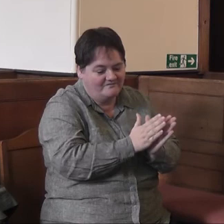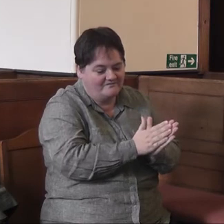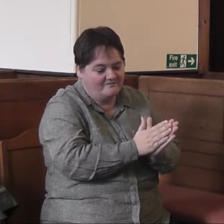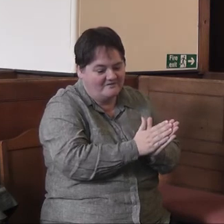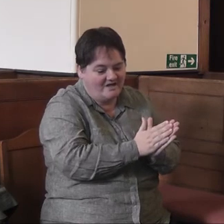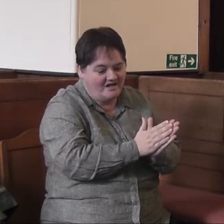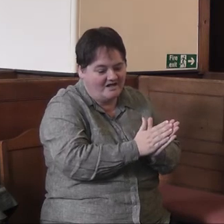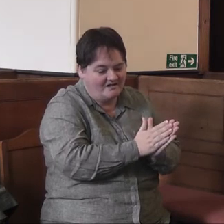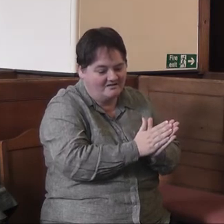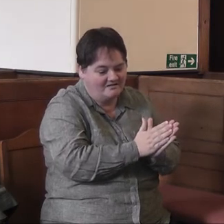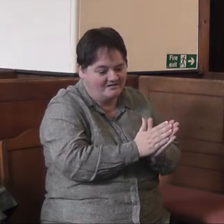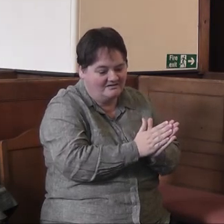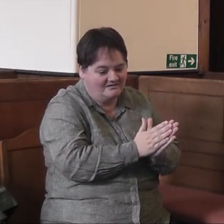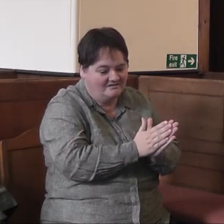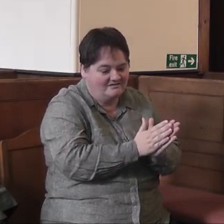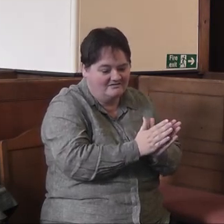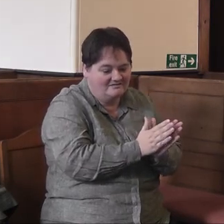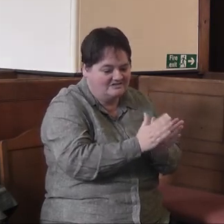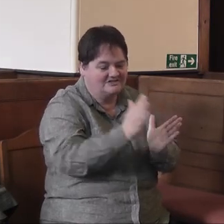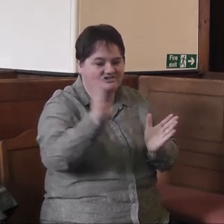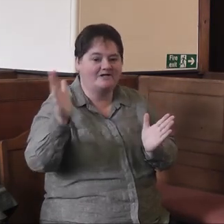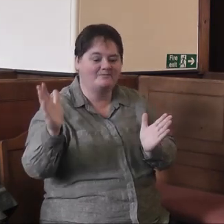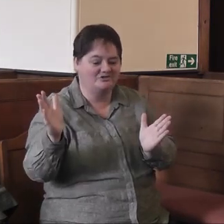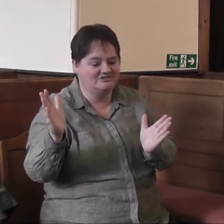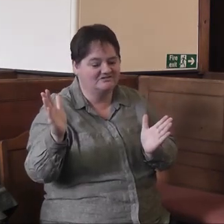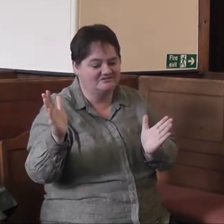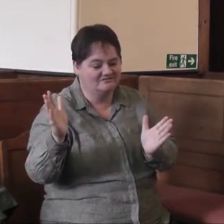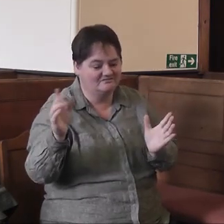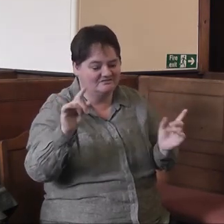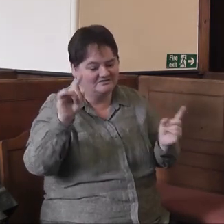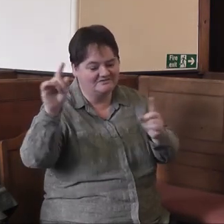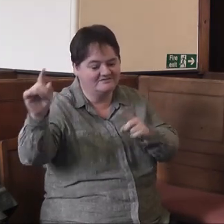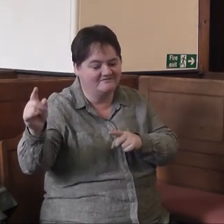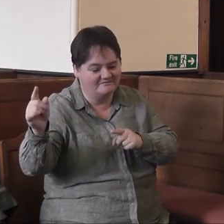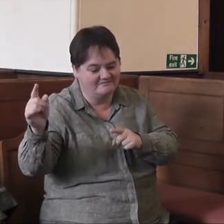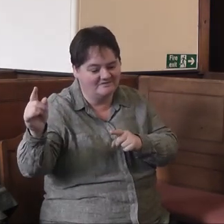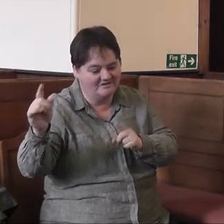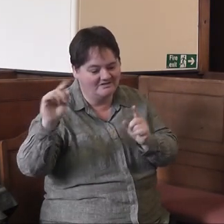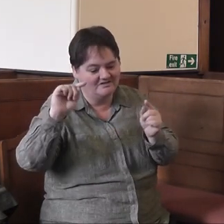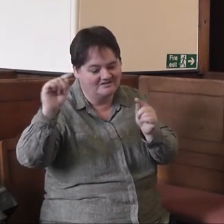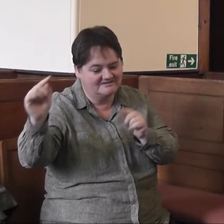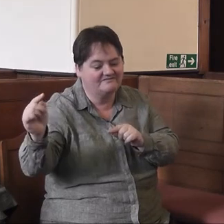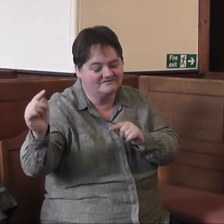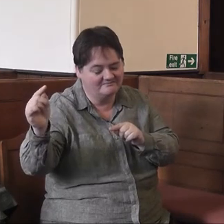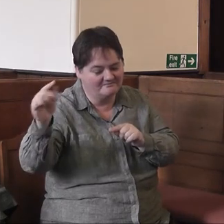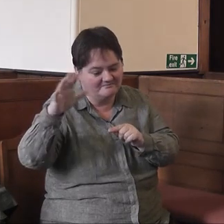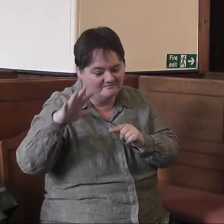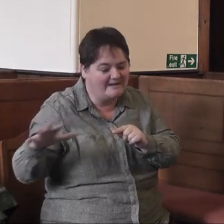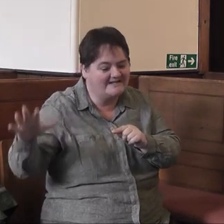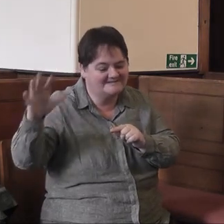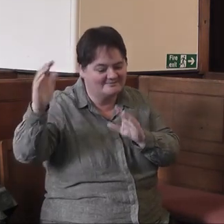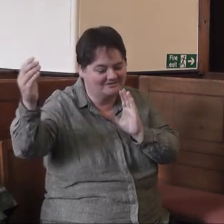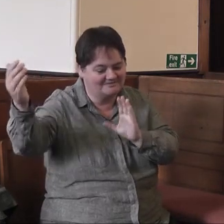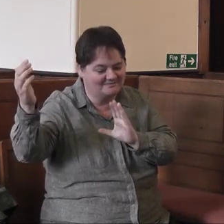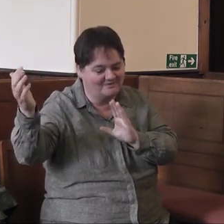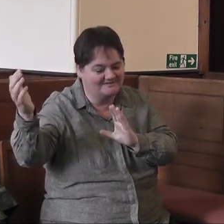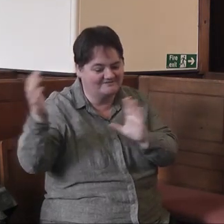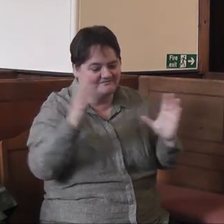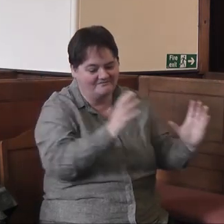from there to the shepherds, so a different placement, somewhere different from